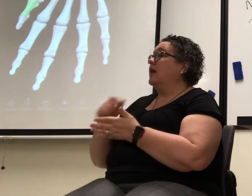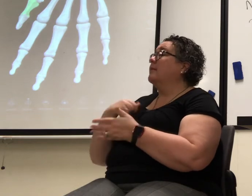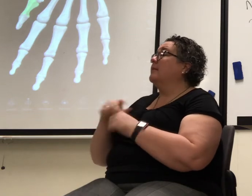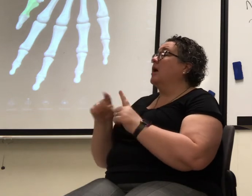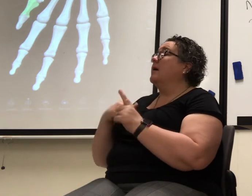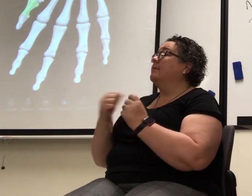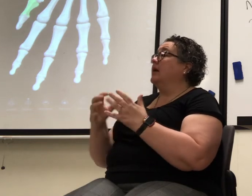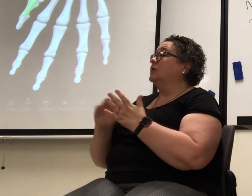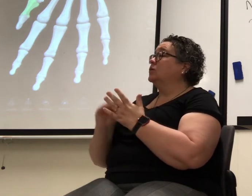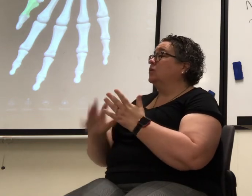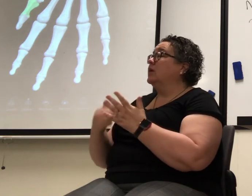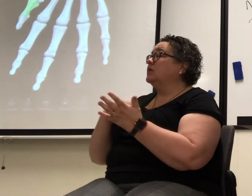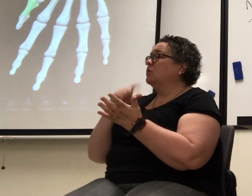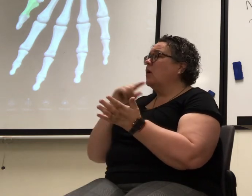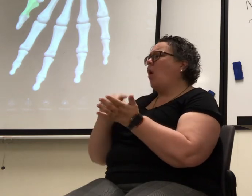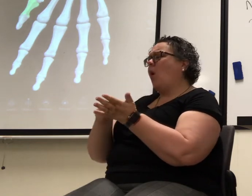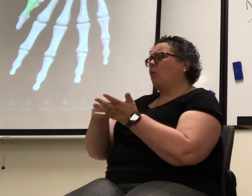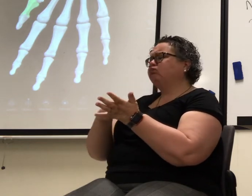Phalanges is plural,